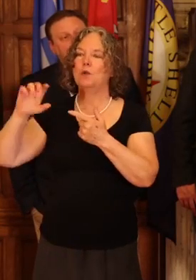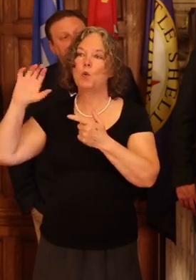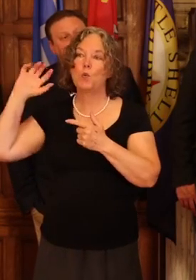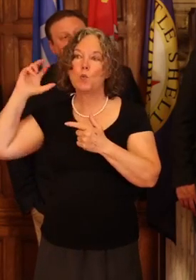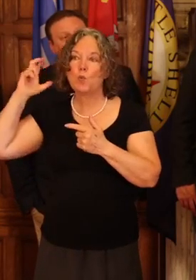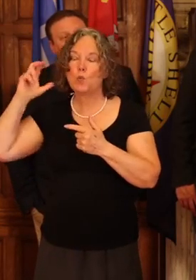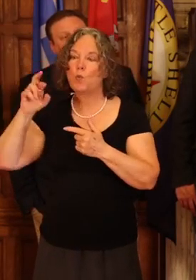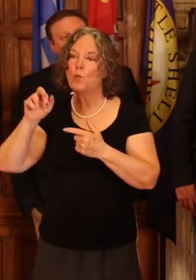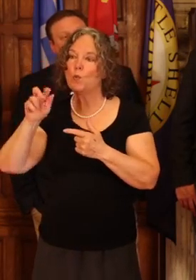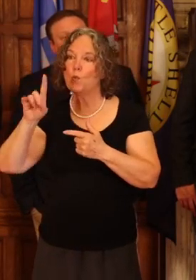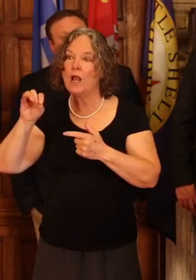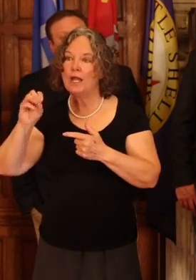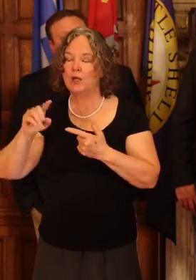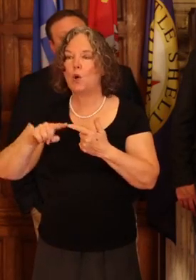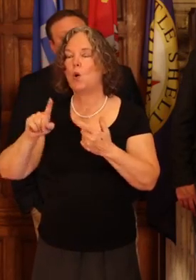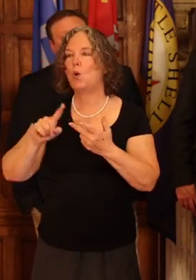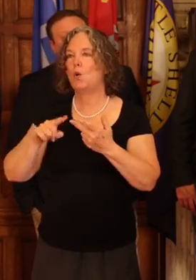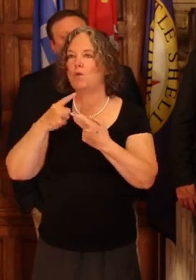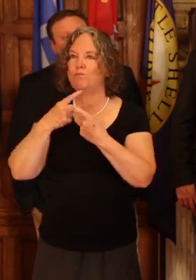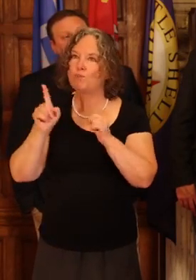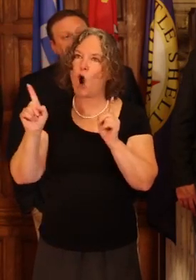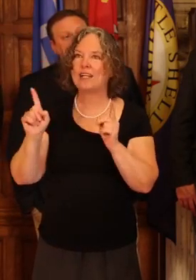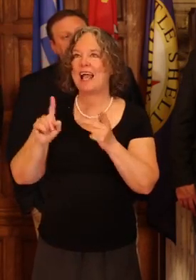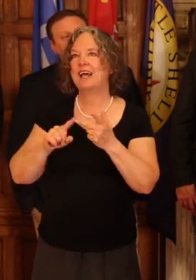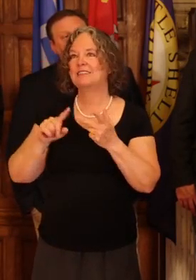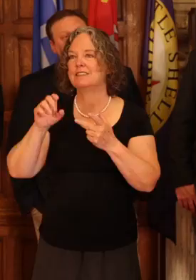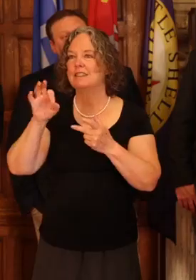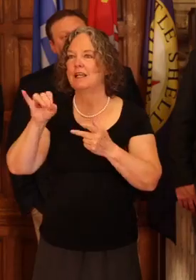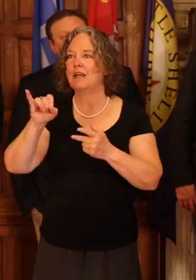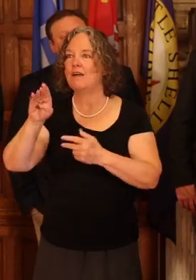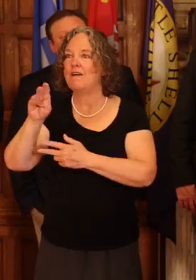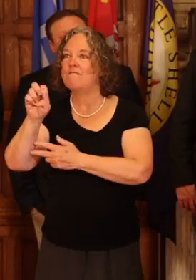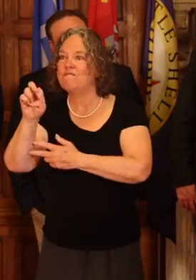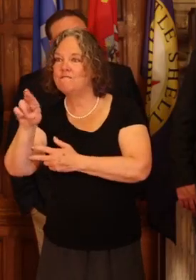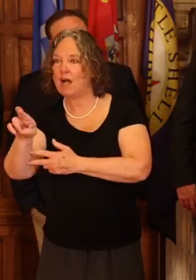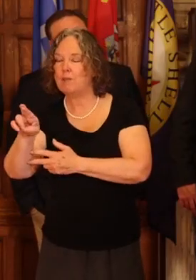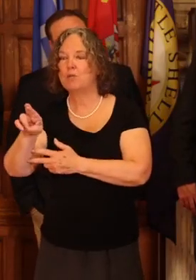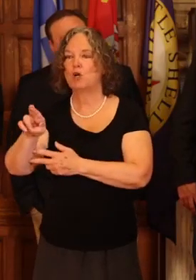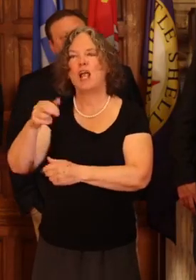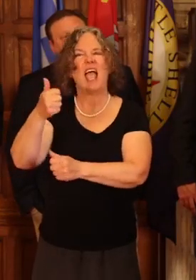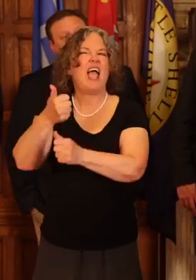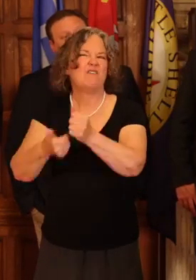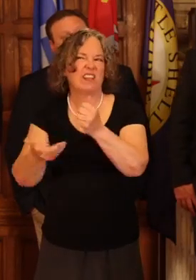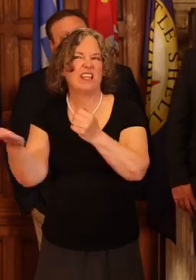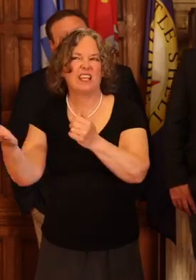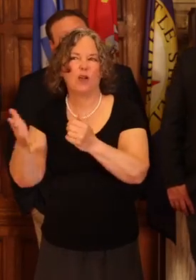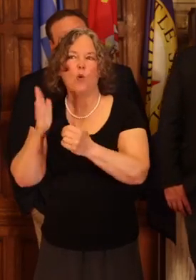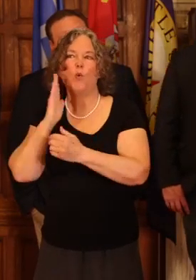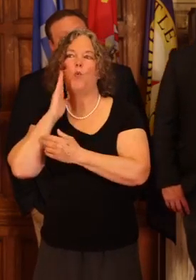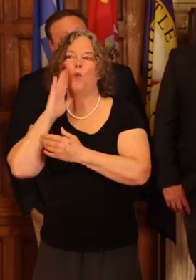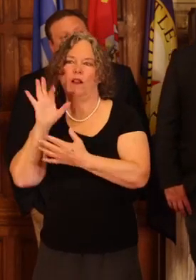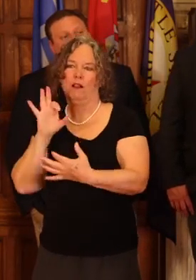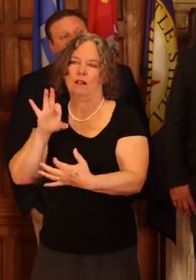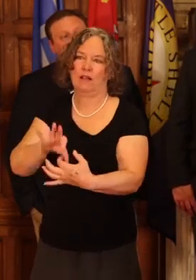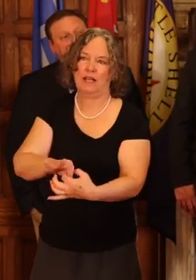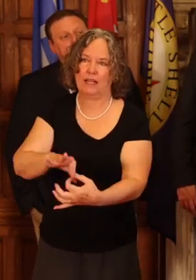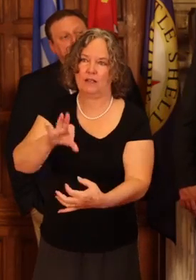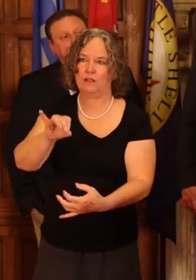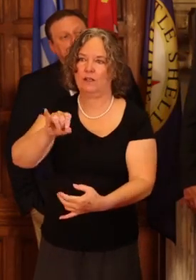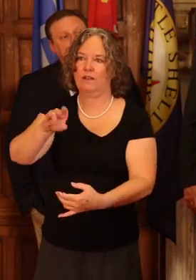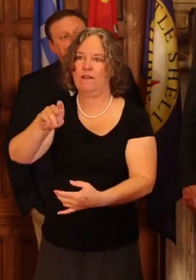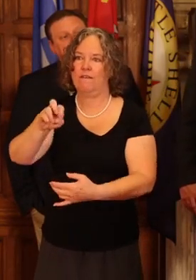radio being broadcast, fiber. Everything does eventually connect to fiber. I think people need to be cognizant of